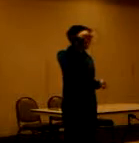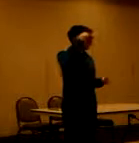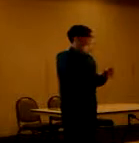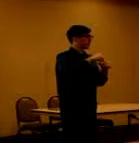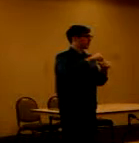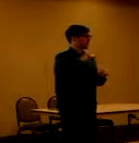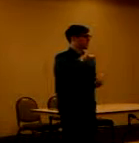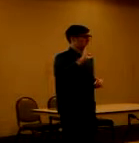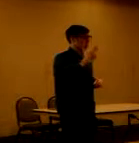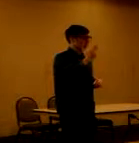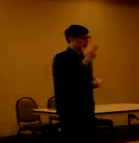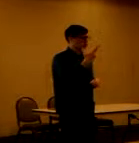there to Tallahassee in March.